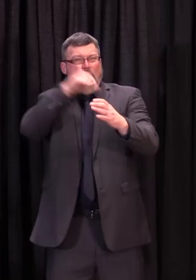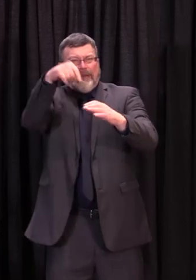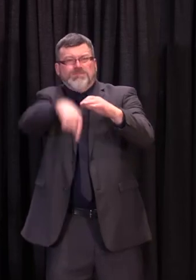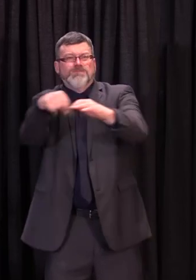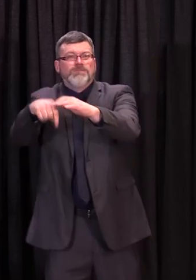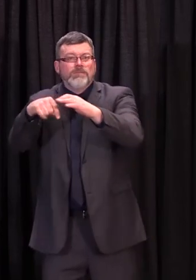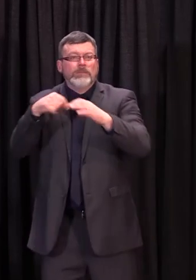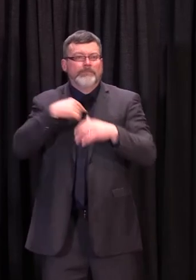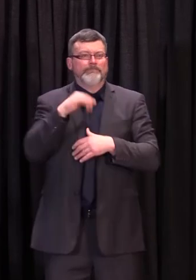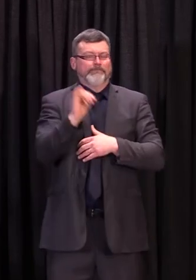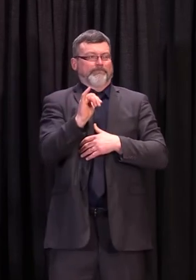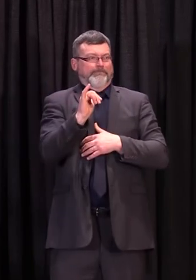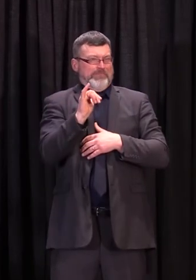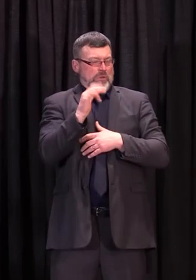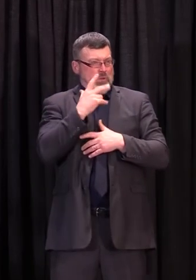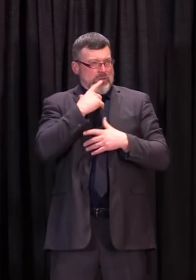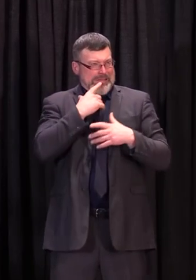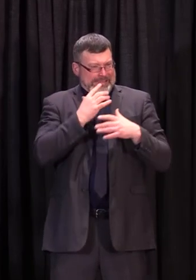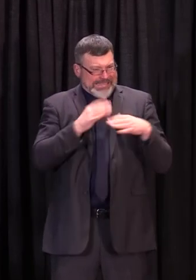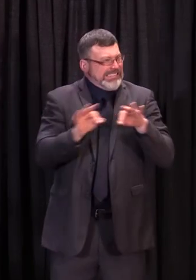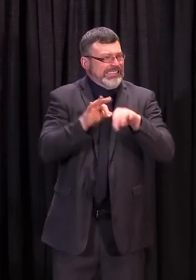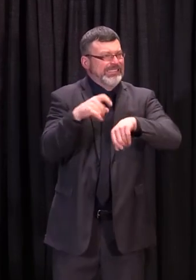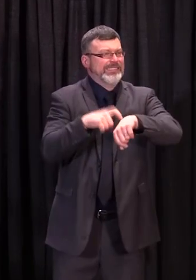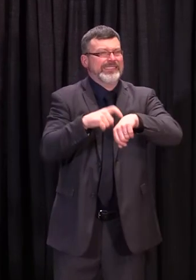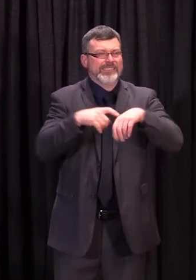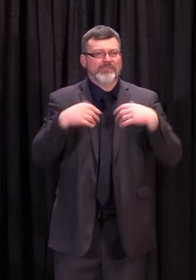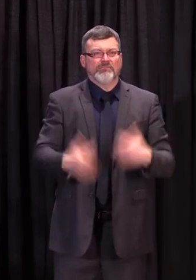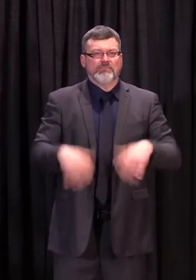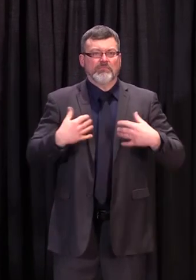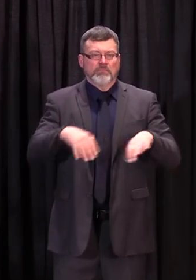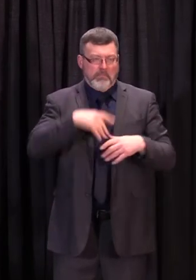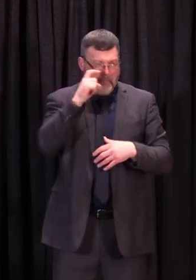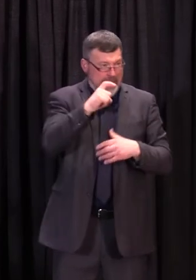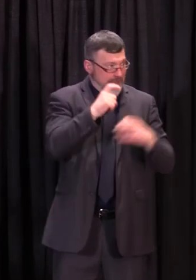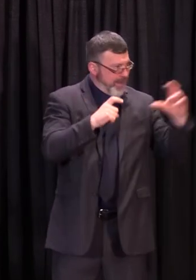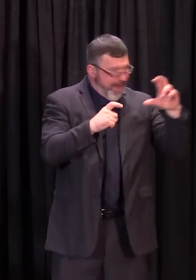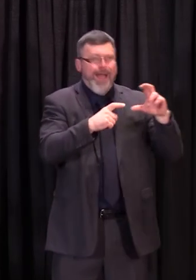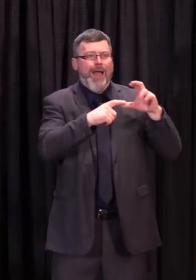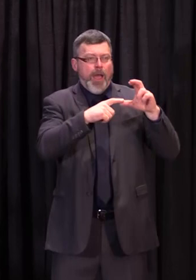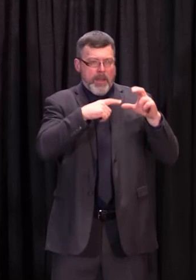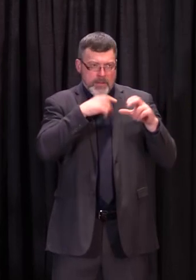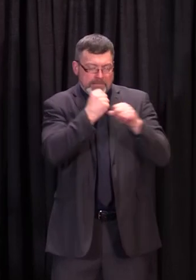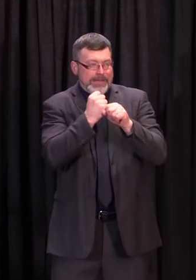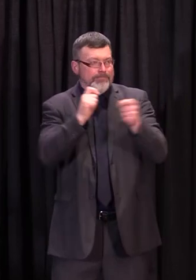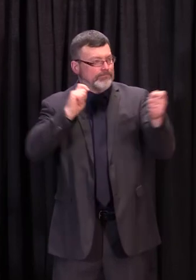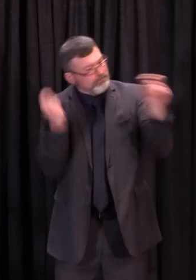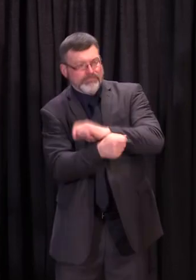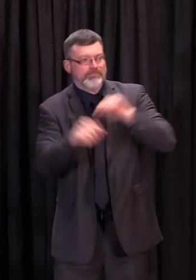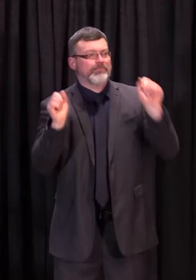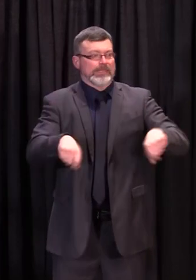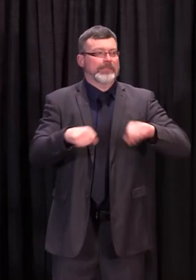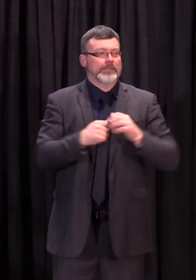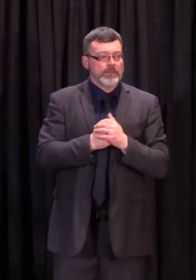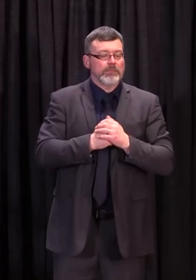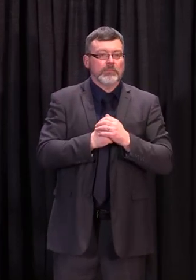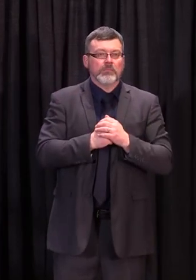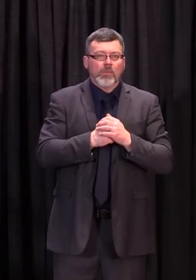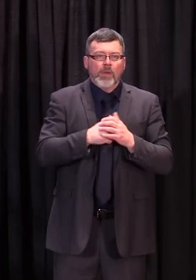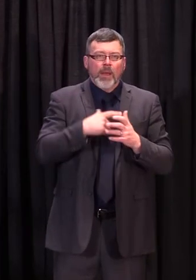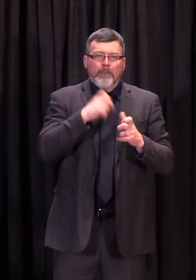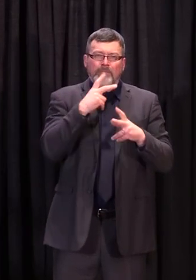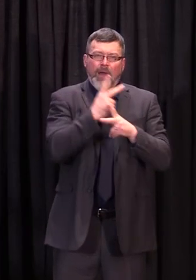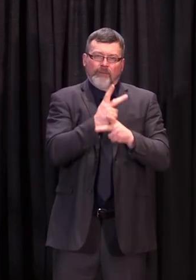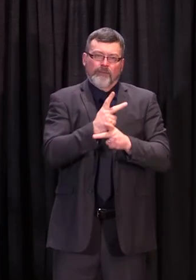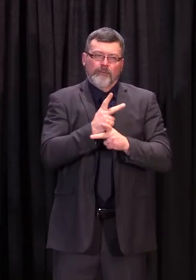make a real difference. If we're going to be successful, we must be disciplined. That means